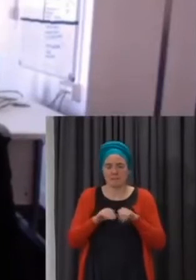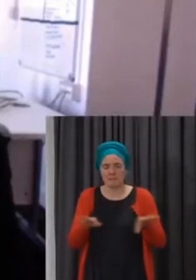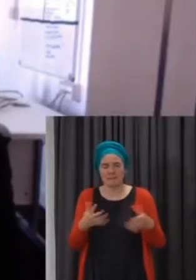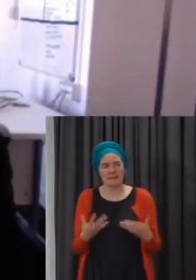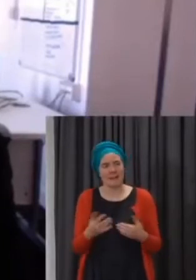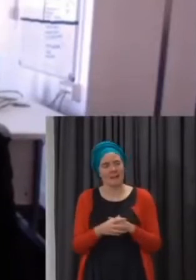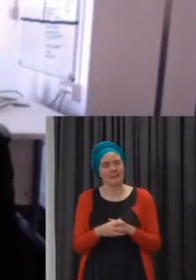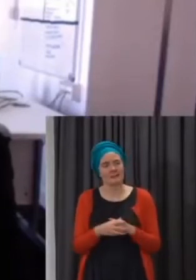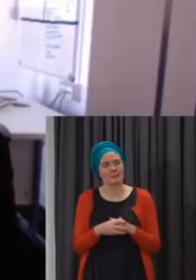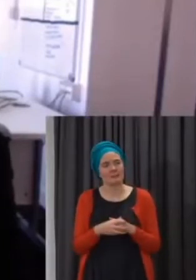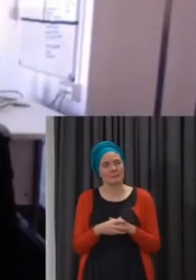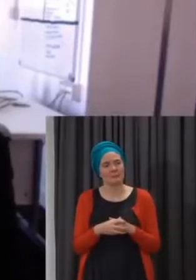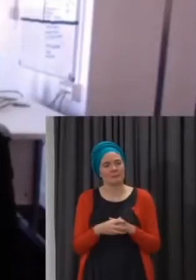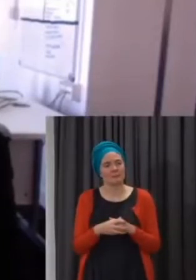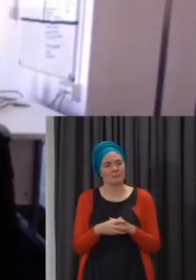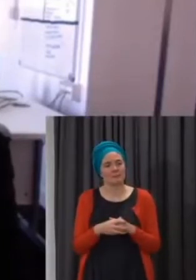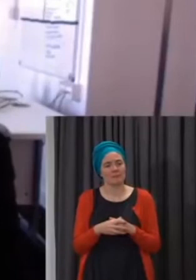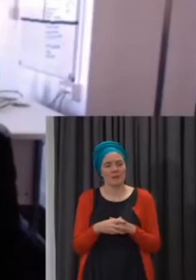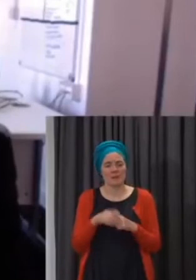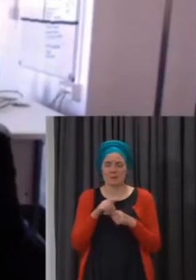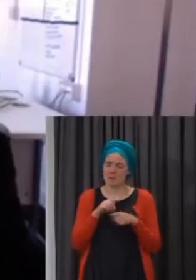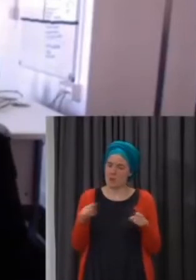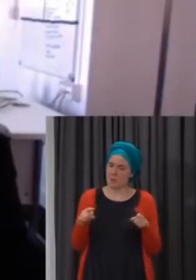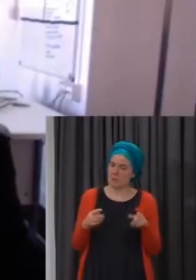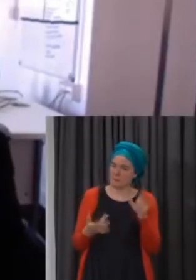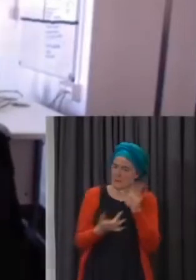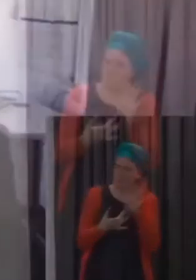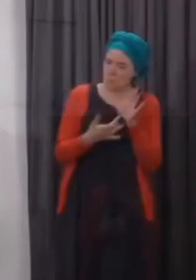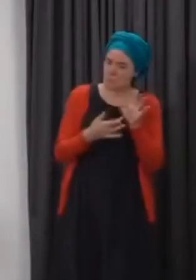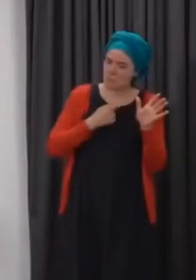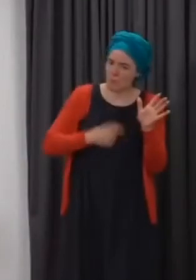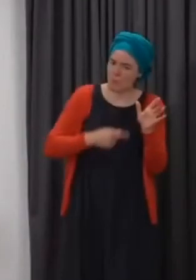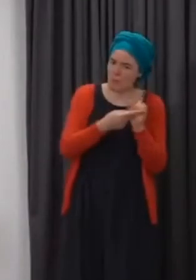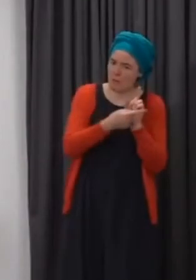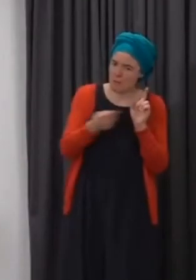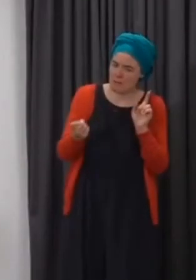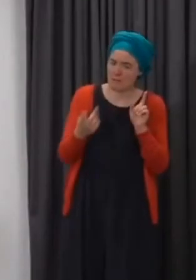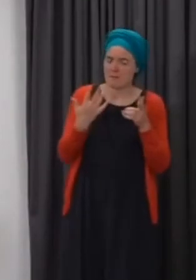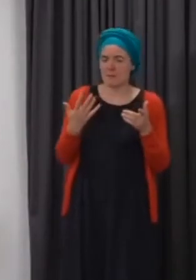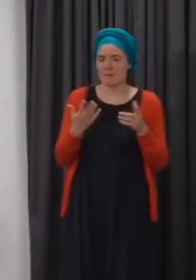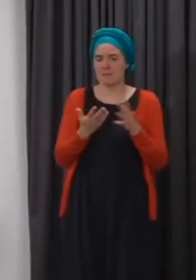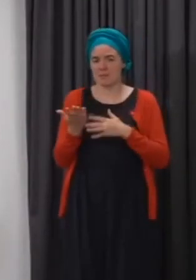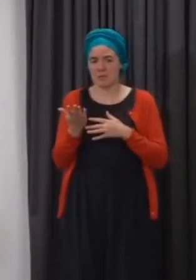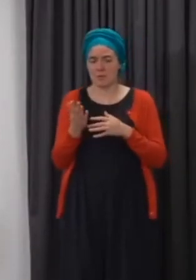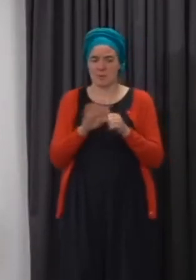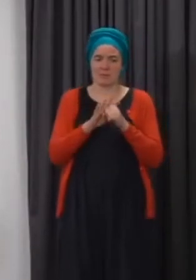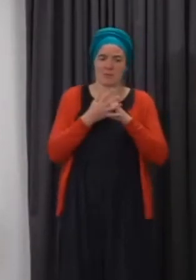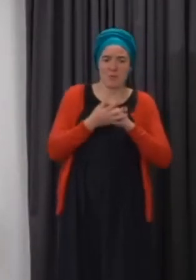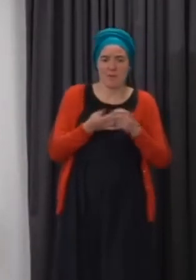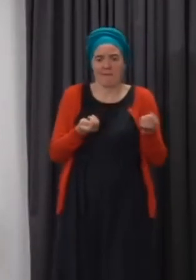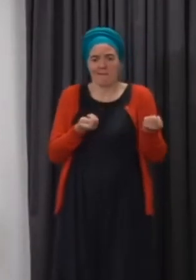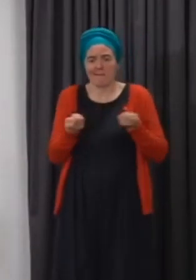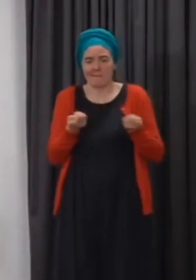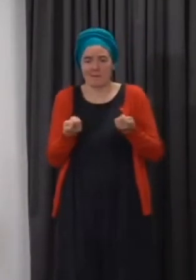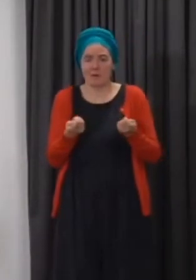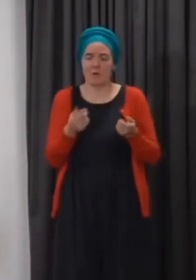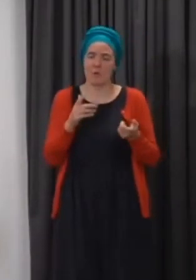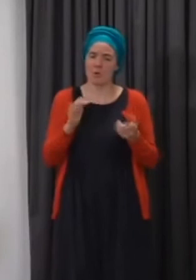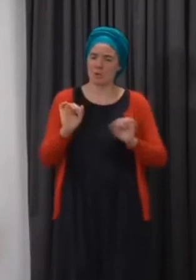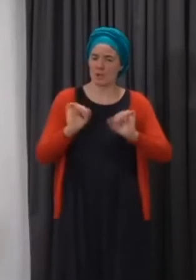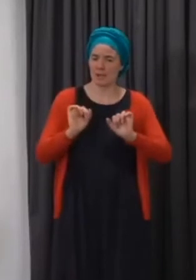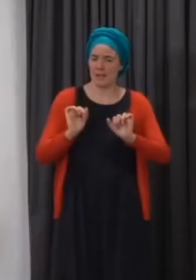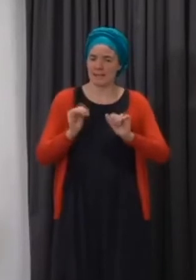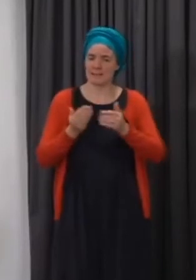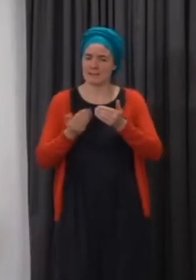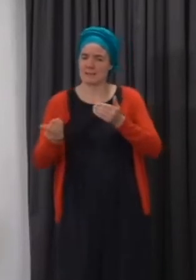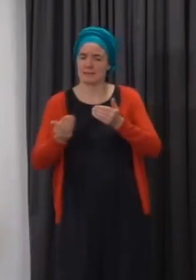COVID-19, or is their key role yet to come? Yeah, thank you, Stefan. As I've tried to reflect over these recent weeks, they've been